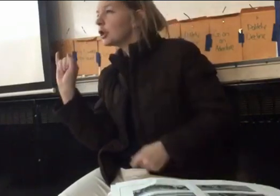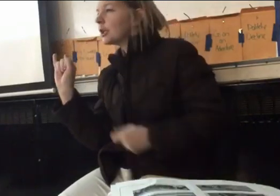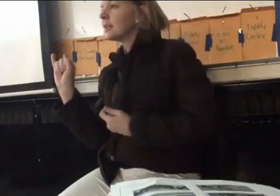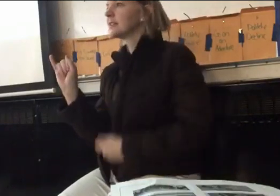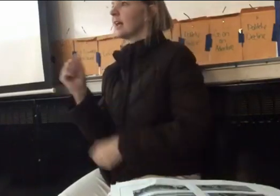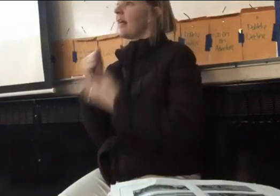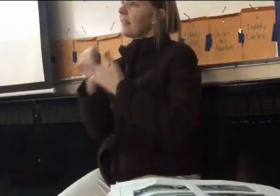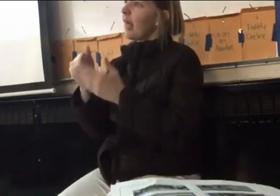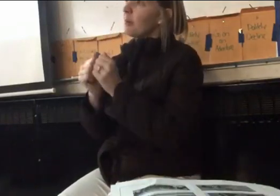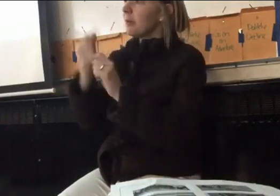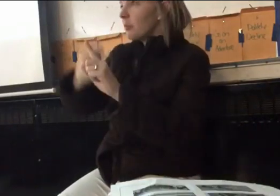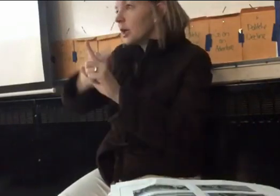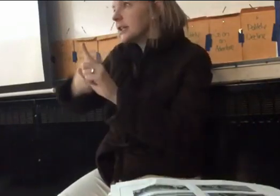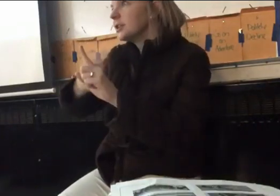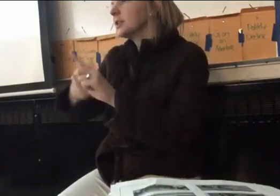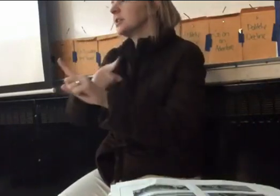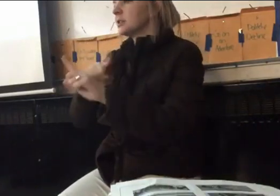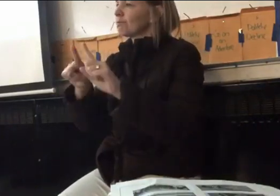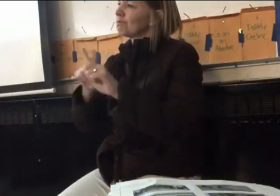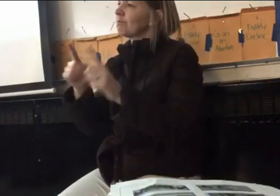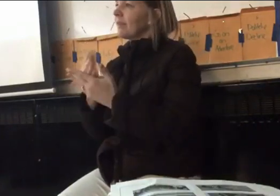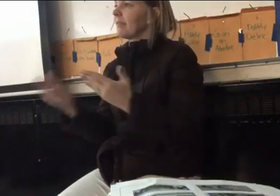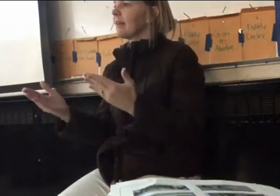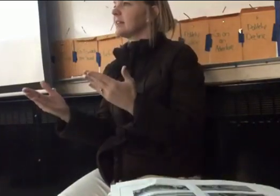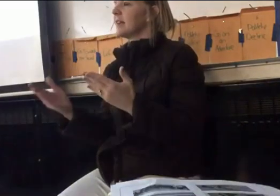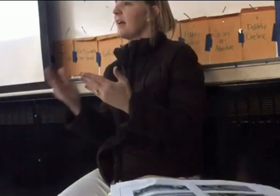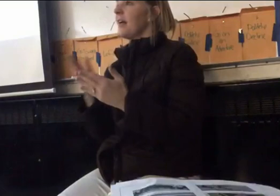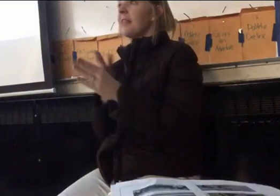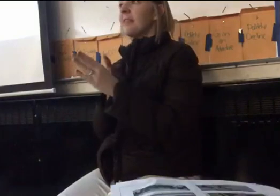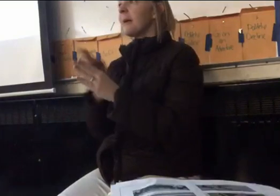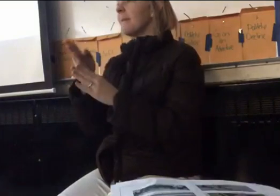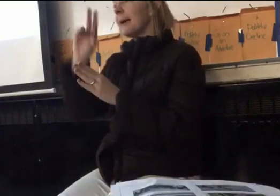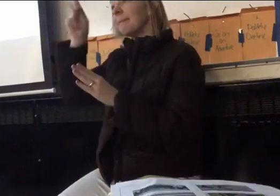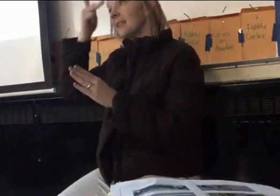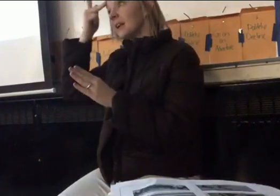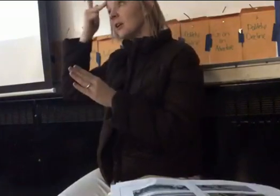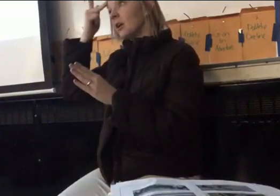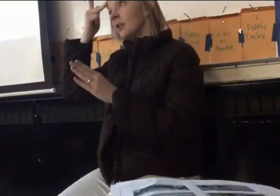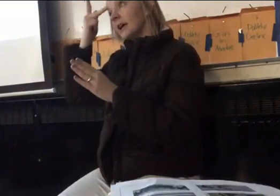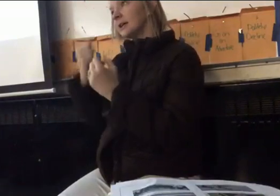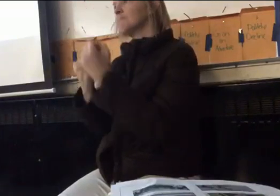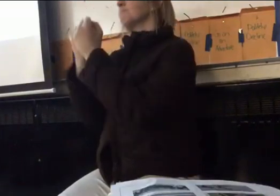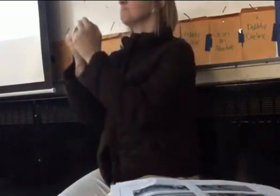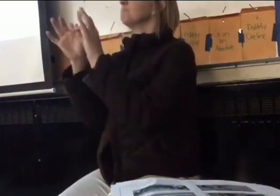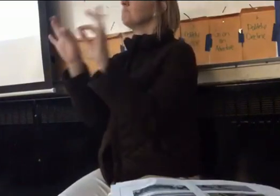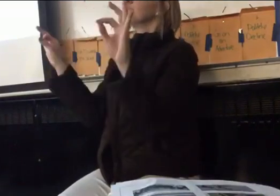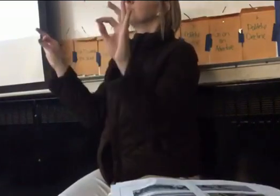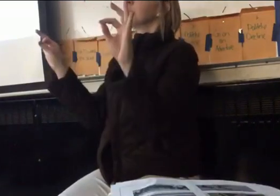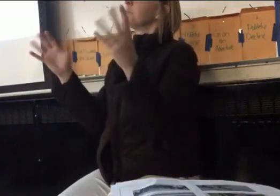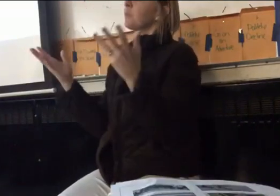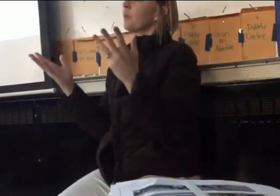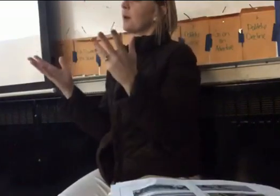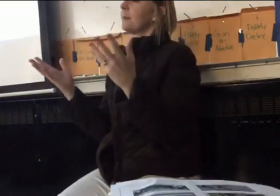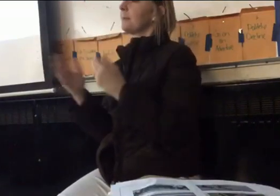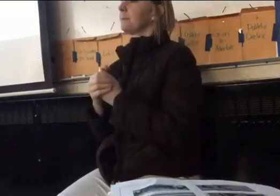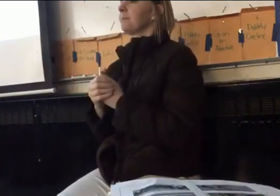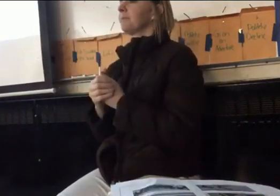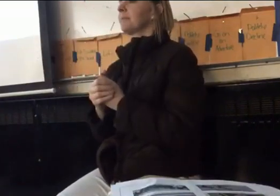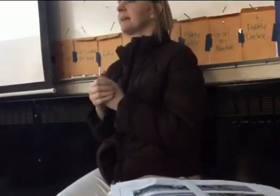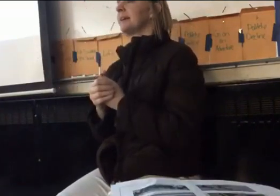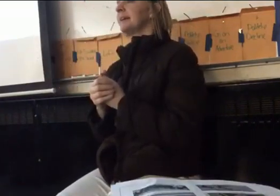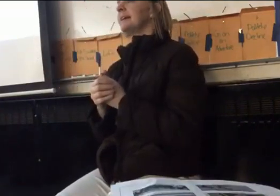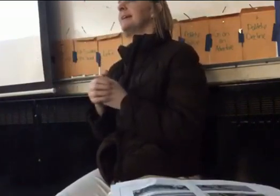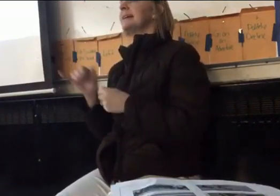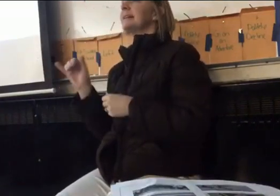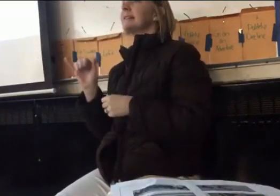with mortgages and different things like that. And their main political platform, so if you want to put next to the farmers' platform, this is kind